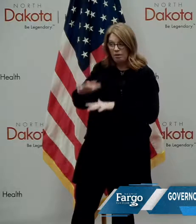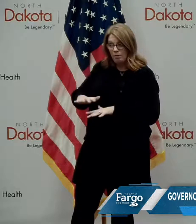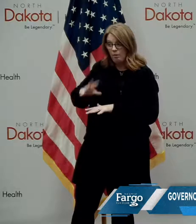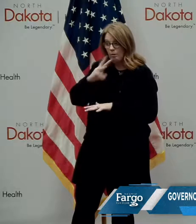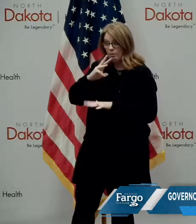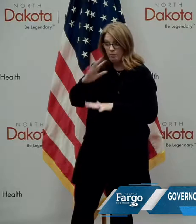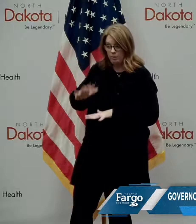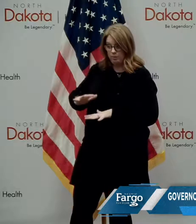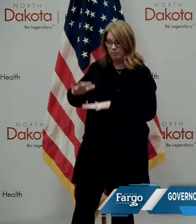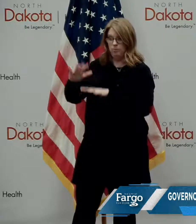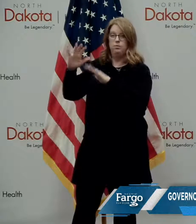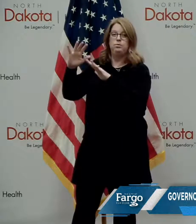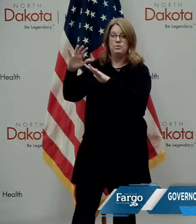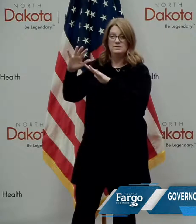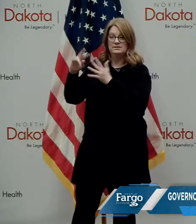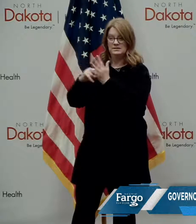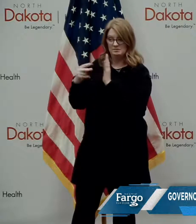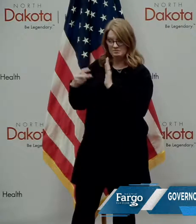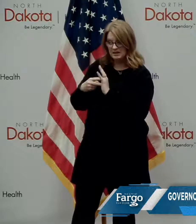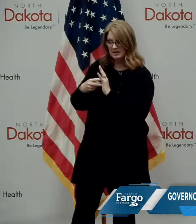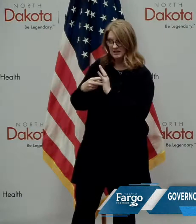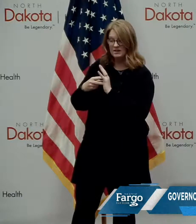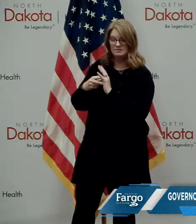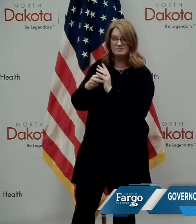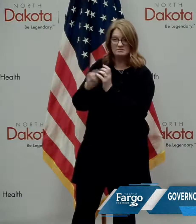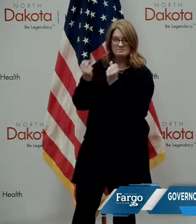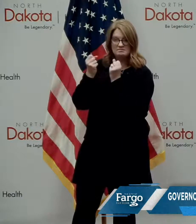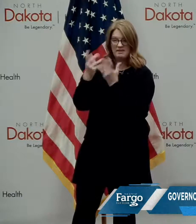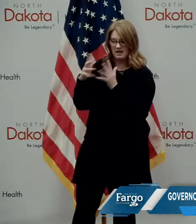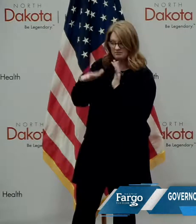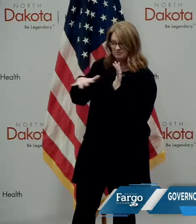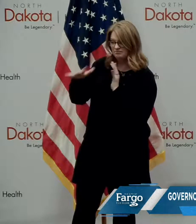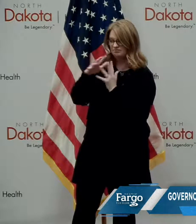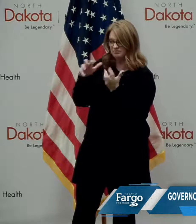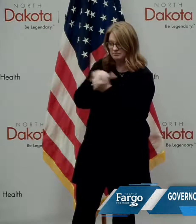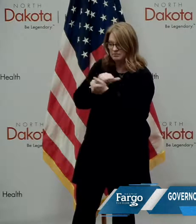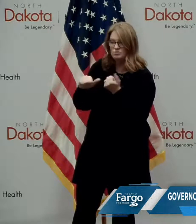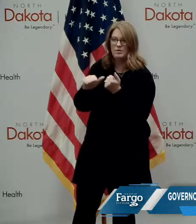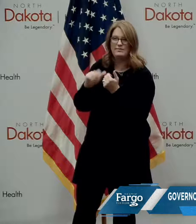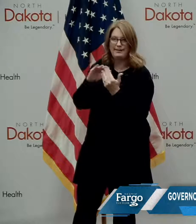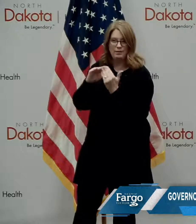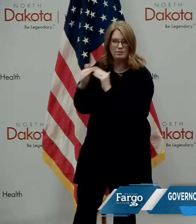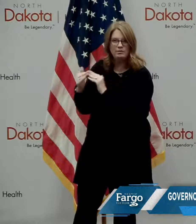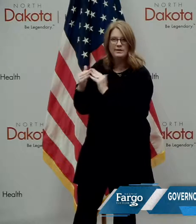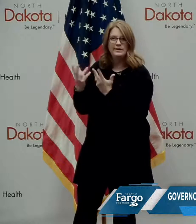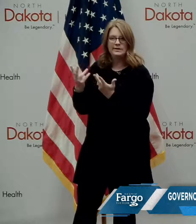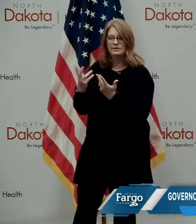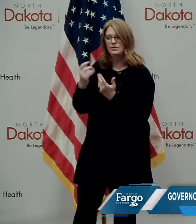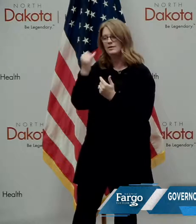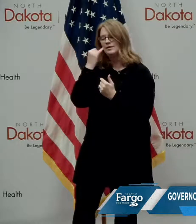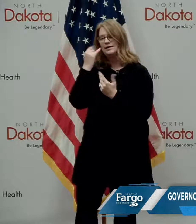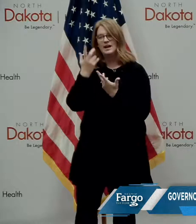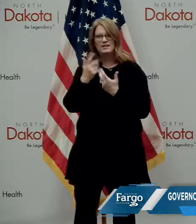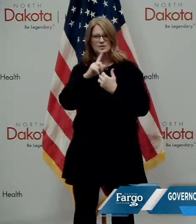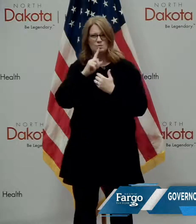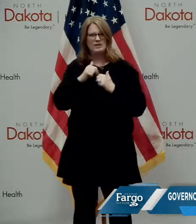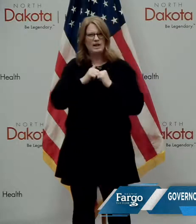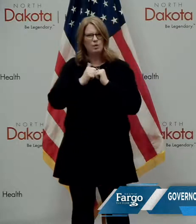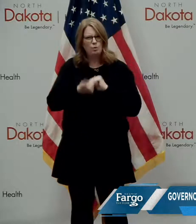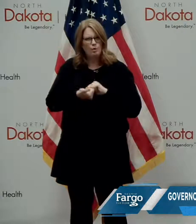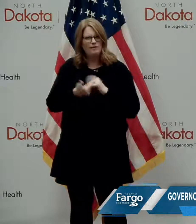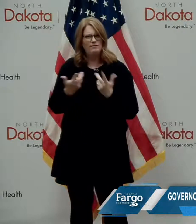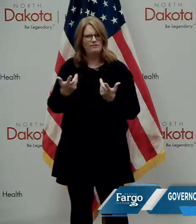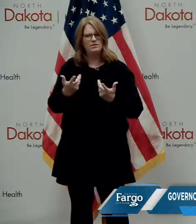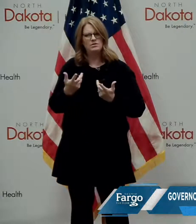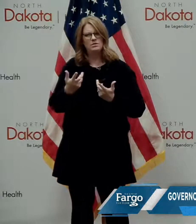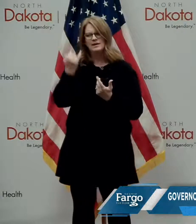suffered sort of the loss and the grieving that can come when you lose something, whether it's losing a flood in a house or lost